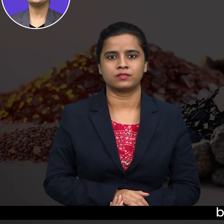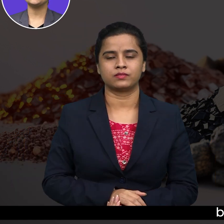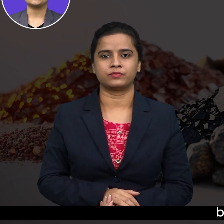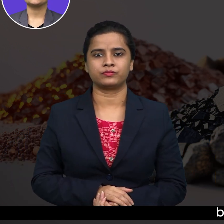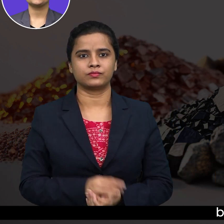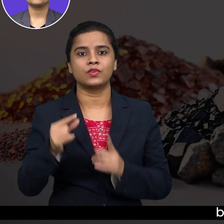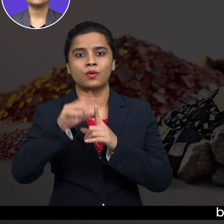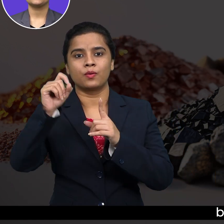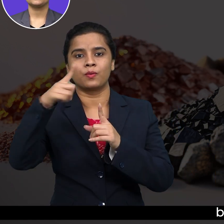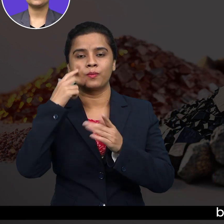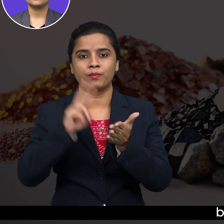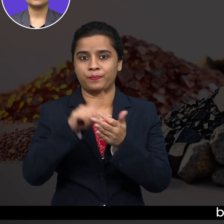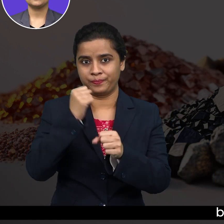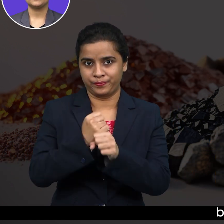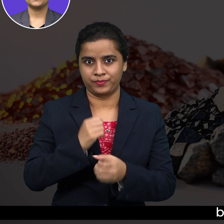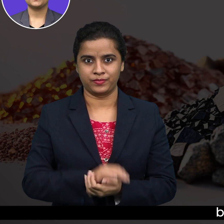Poling.